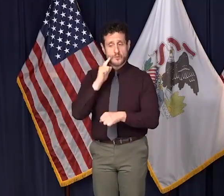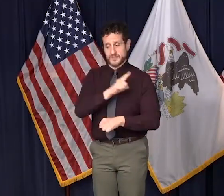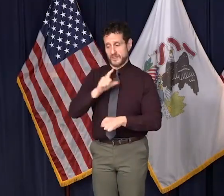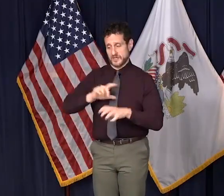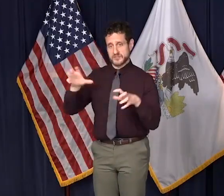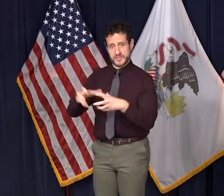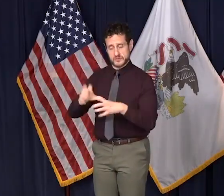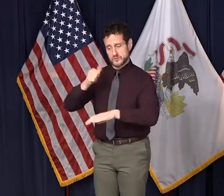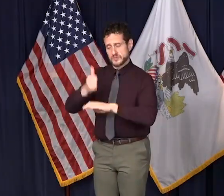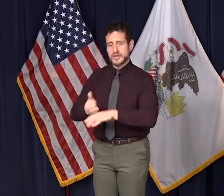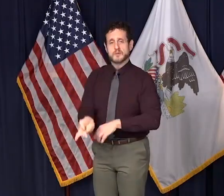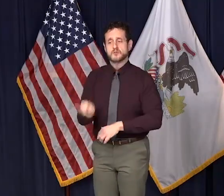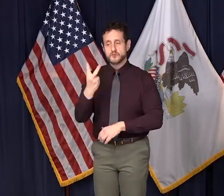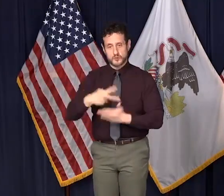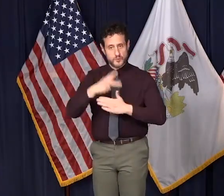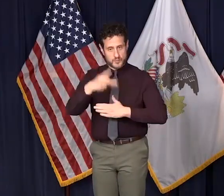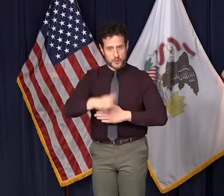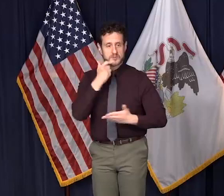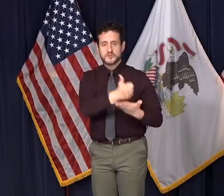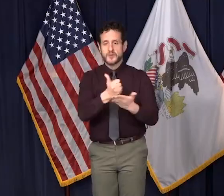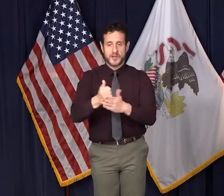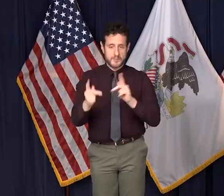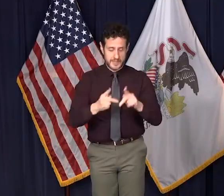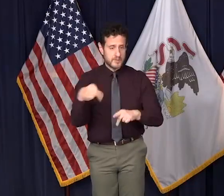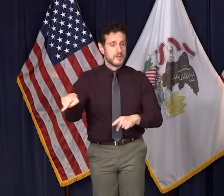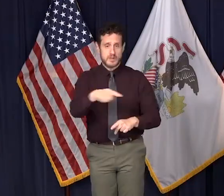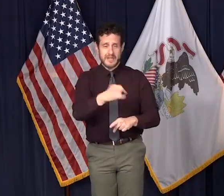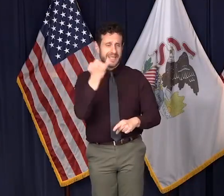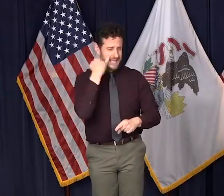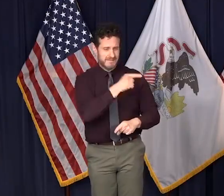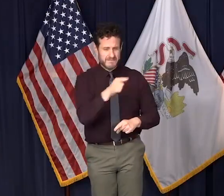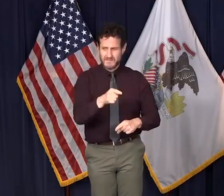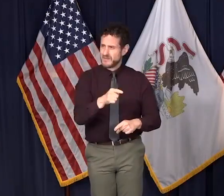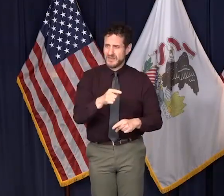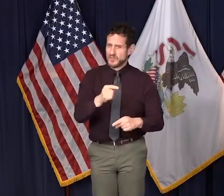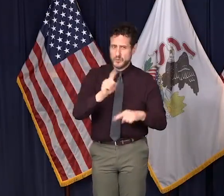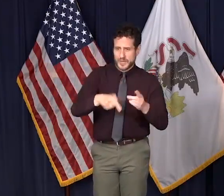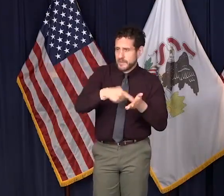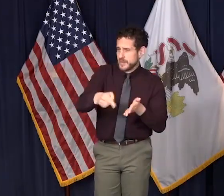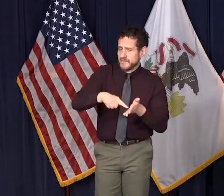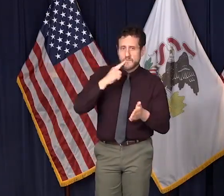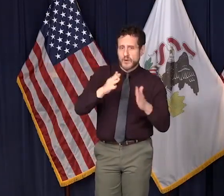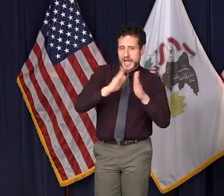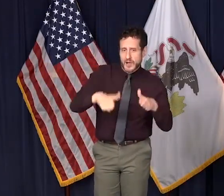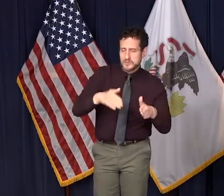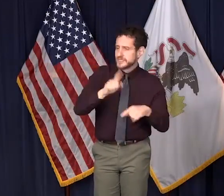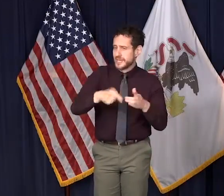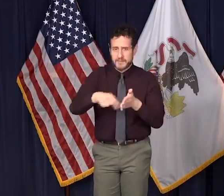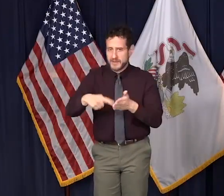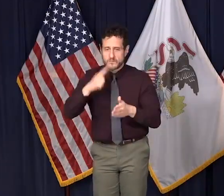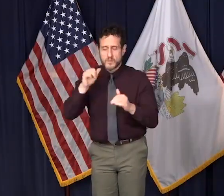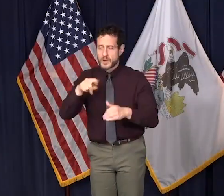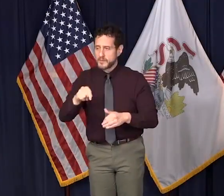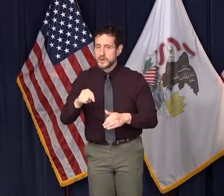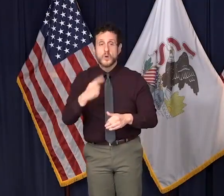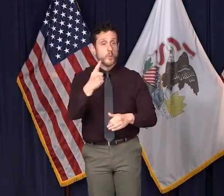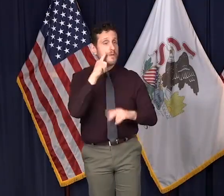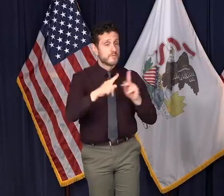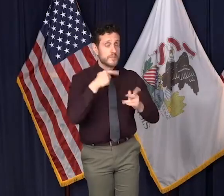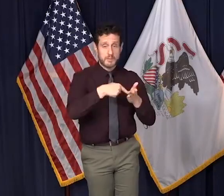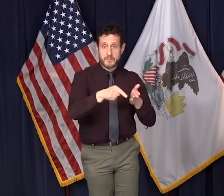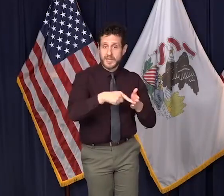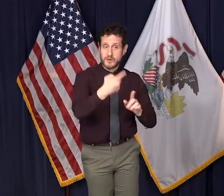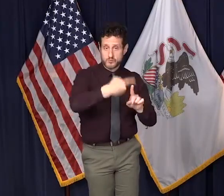two programs to help those whose housing is insecure, one for renters and one for homeowners,